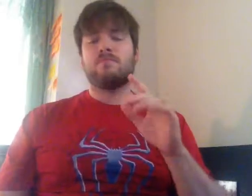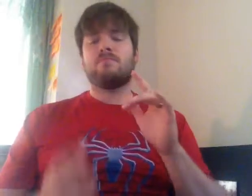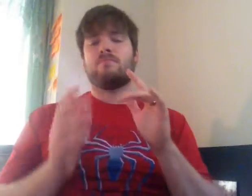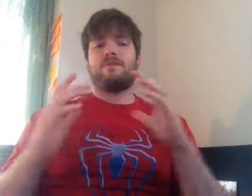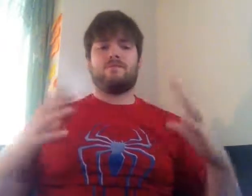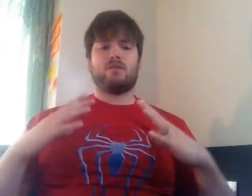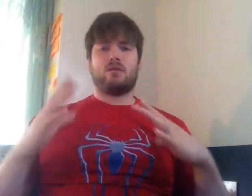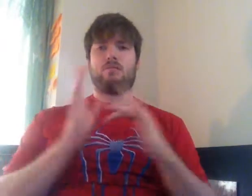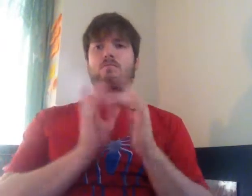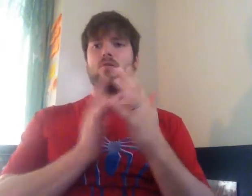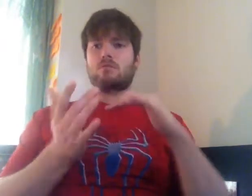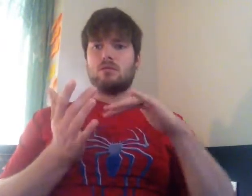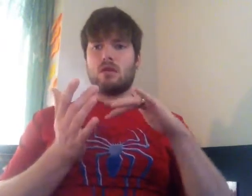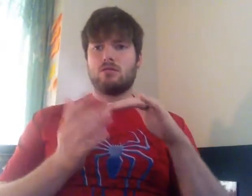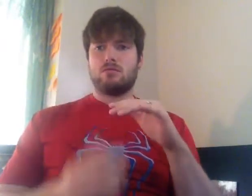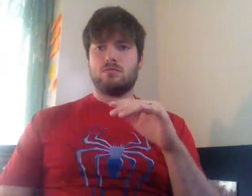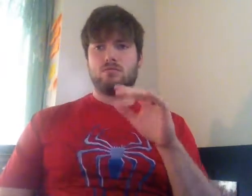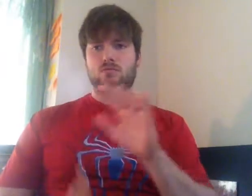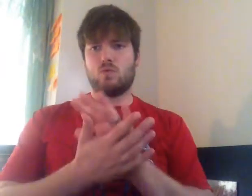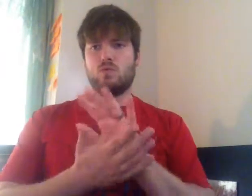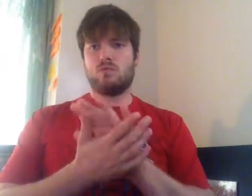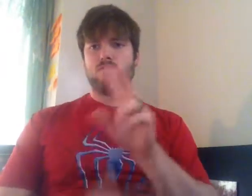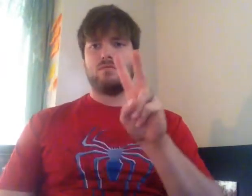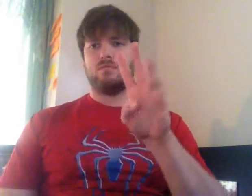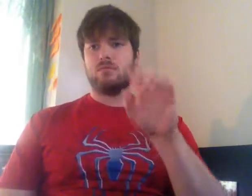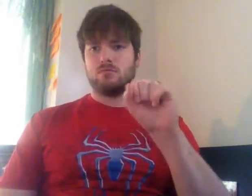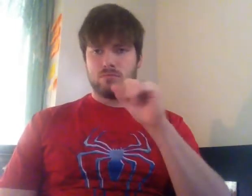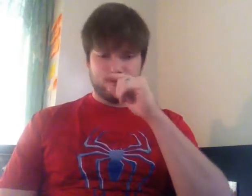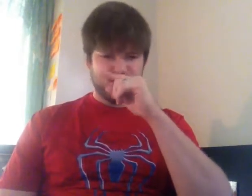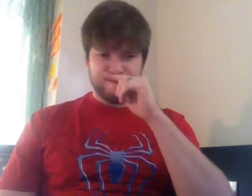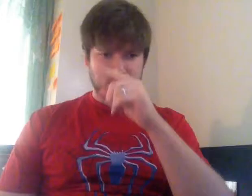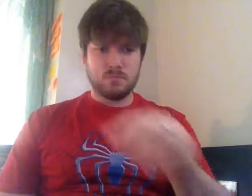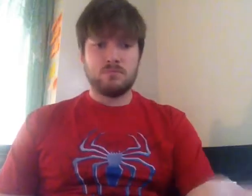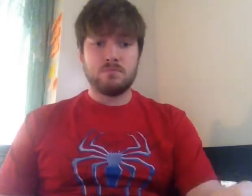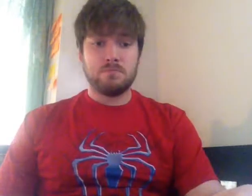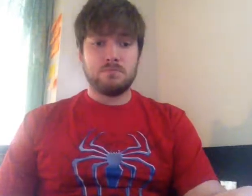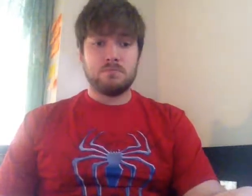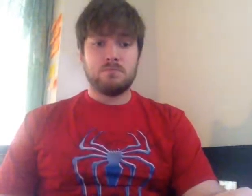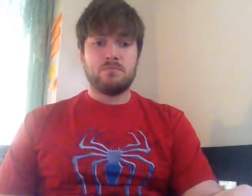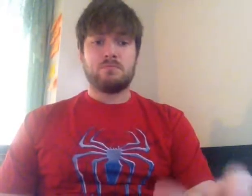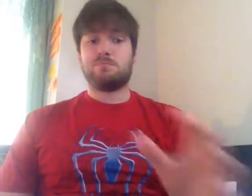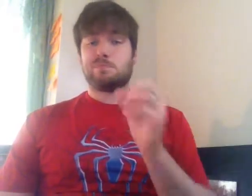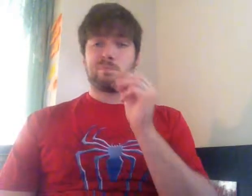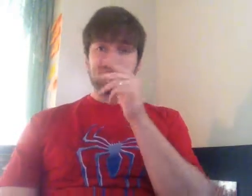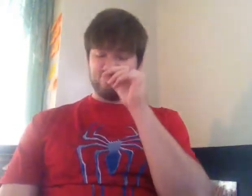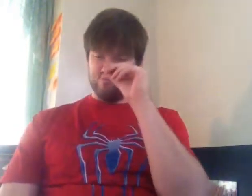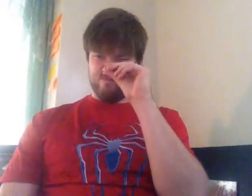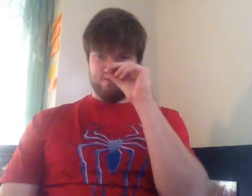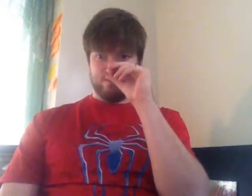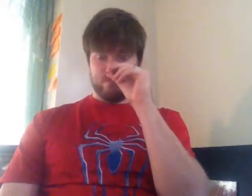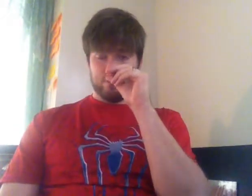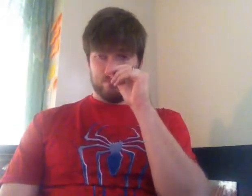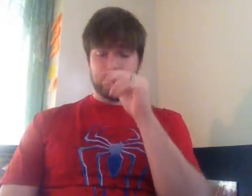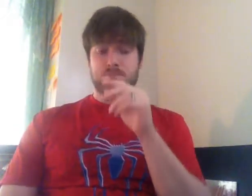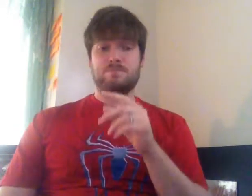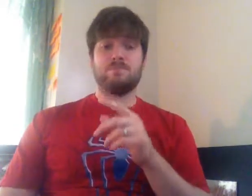vestiges of Colin along the Carolina coast, scraping the Outer Banks of North Carolina. There's some substantial rains and wind gusts over 30 miles per hour for sure. And